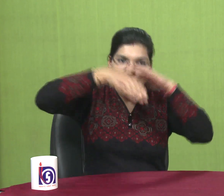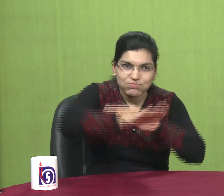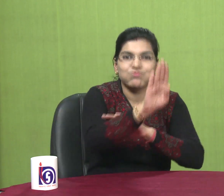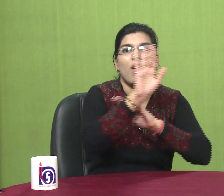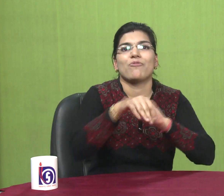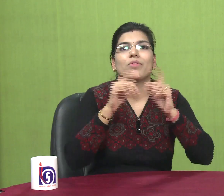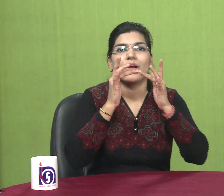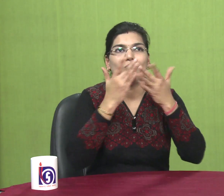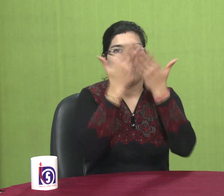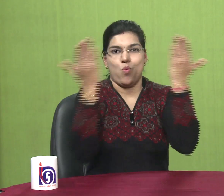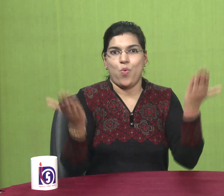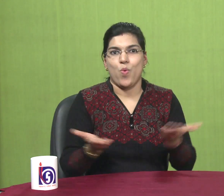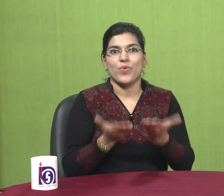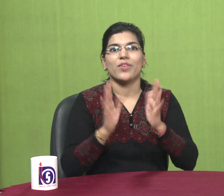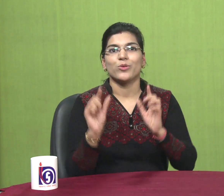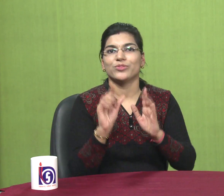Hyperlinks have an important role.